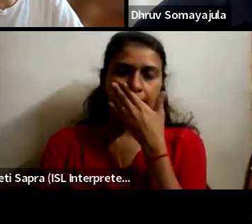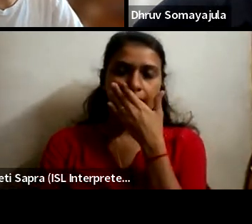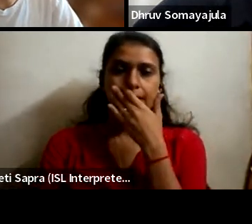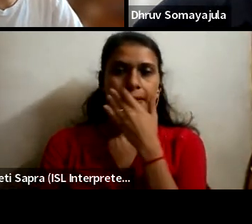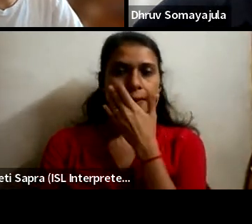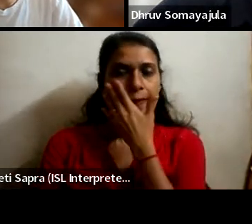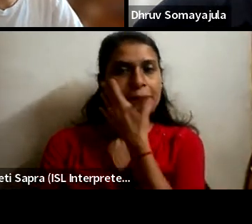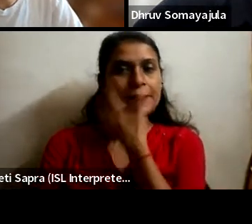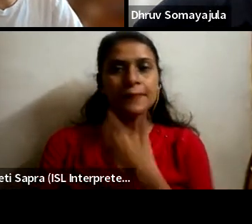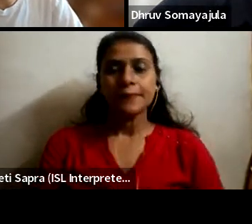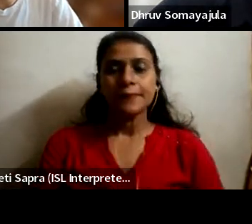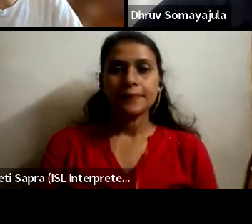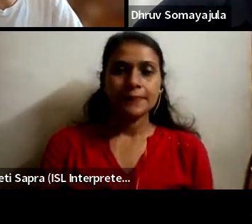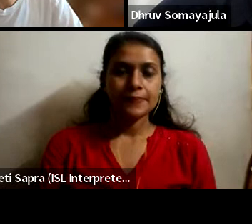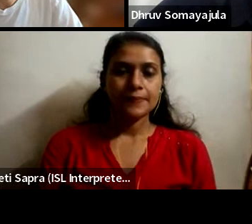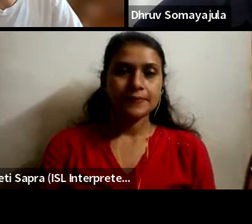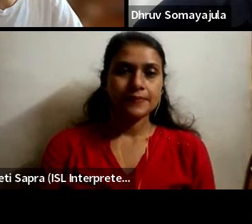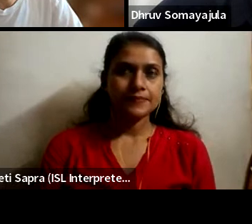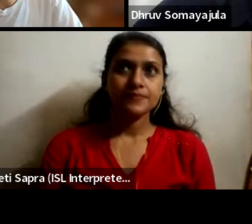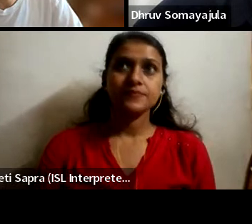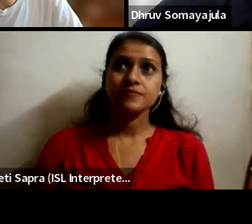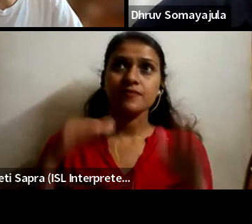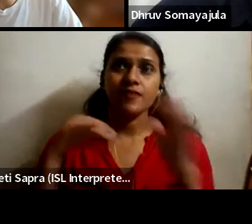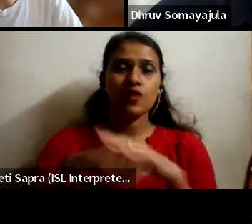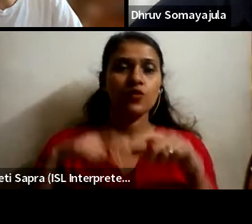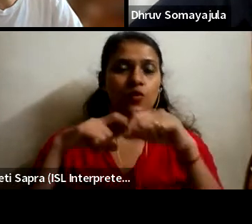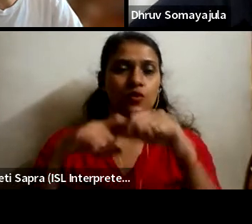Sure, thank you. On the question, I think that